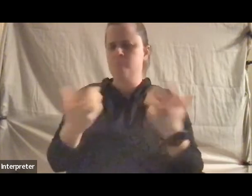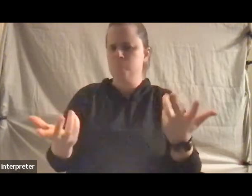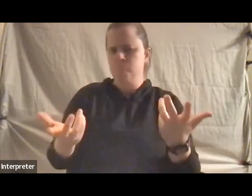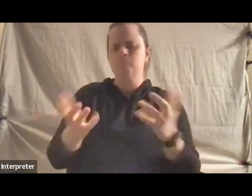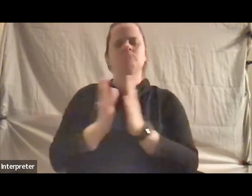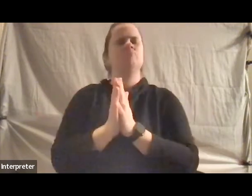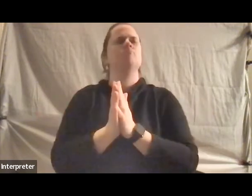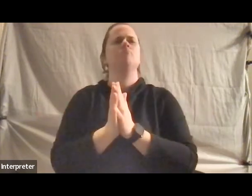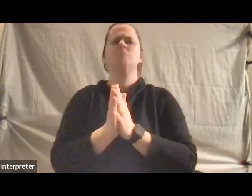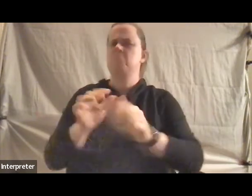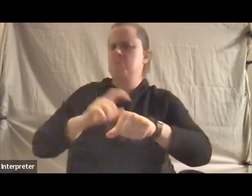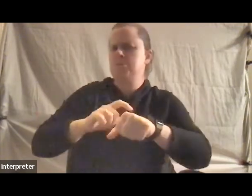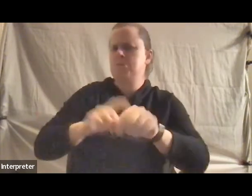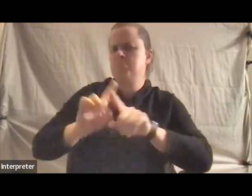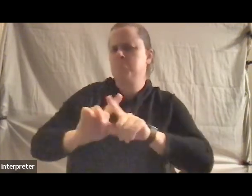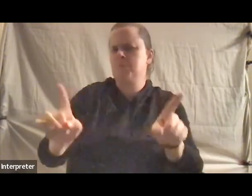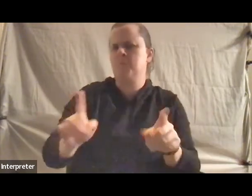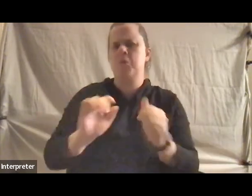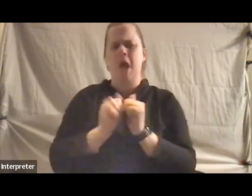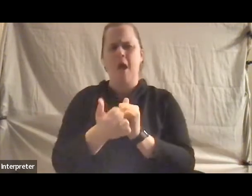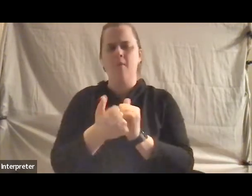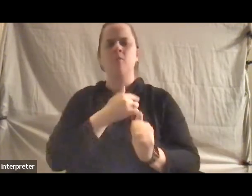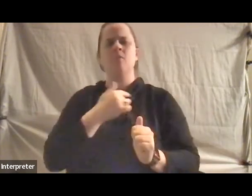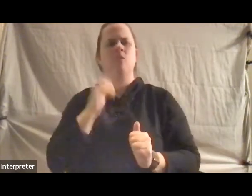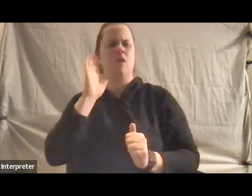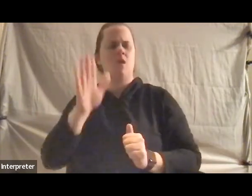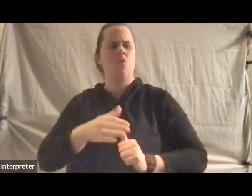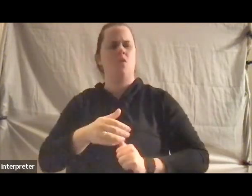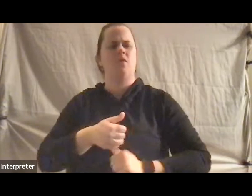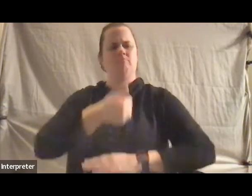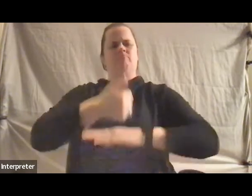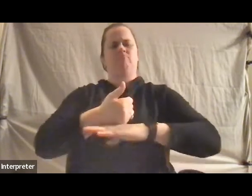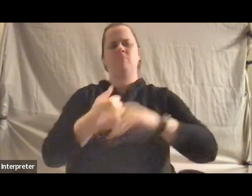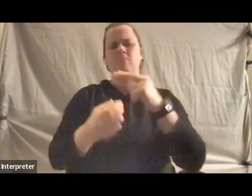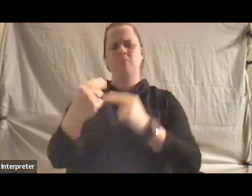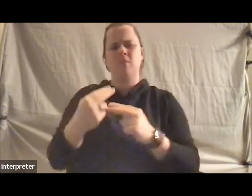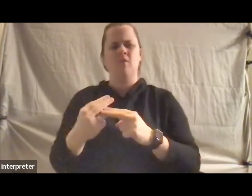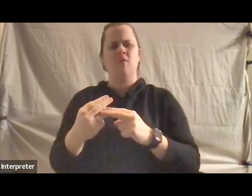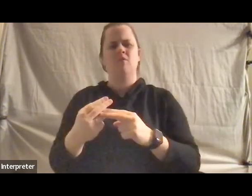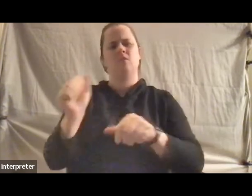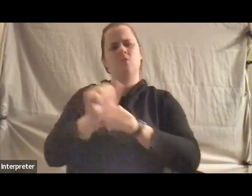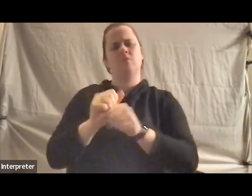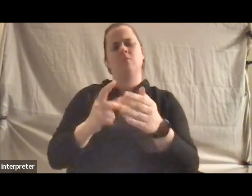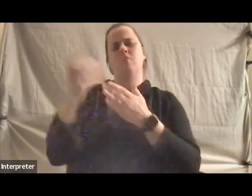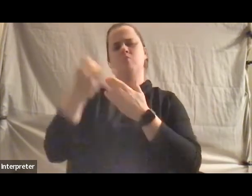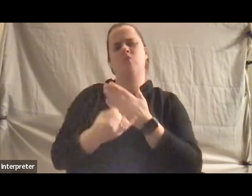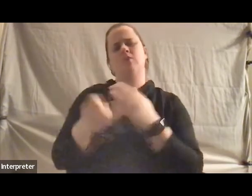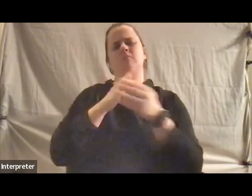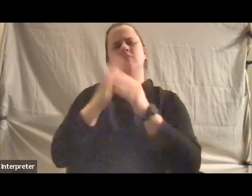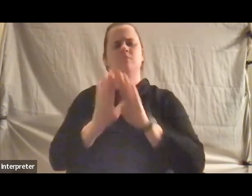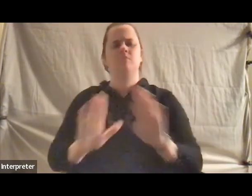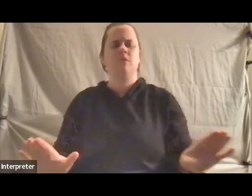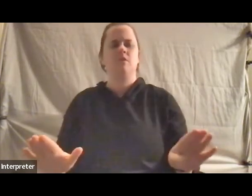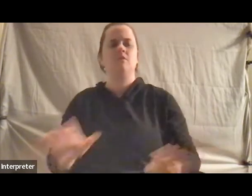this time be different? We will build on the work by Project Peace, the community's public police